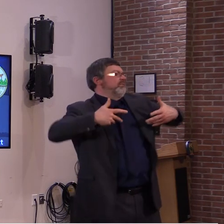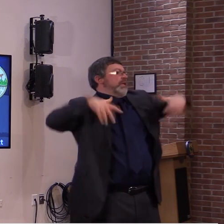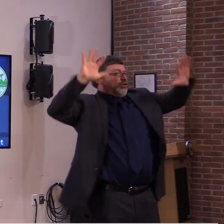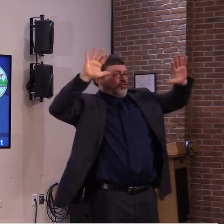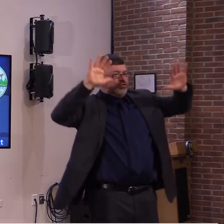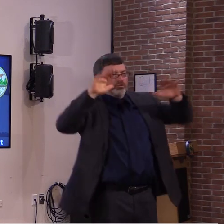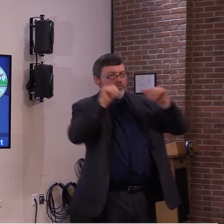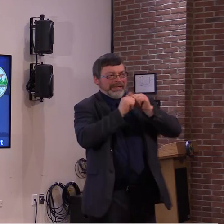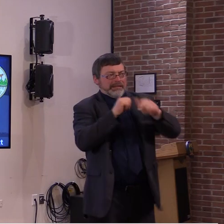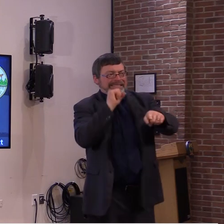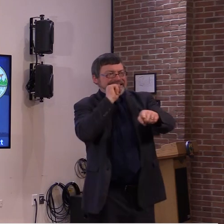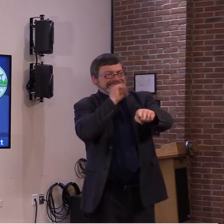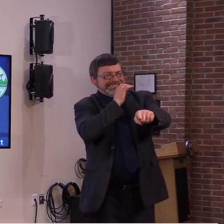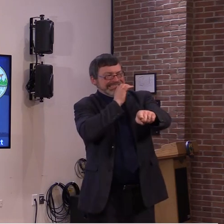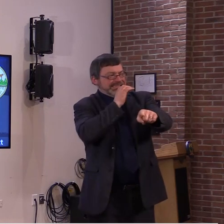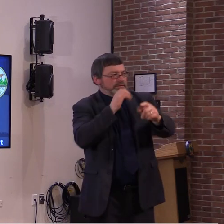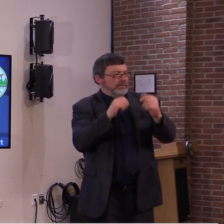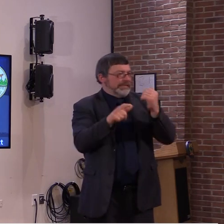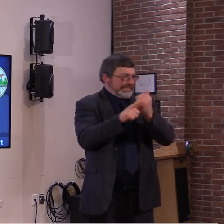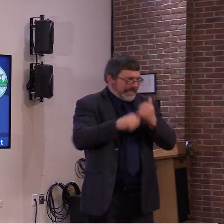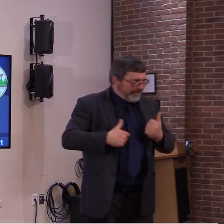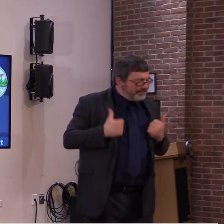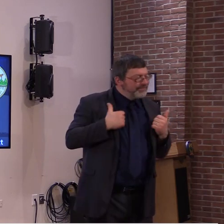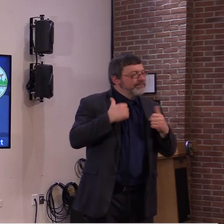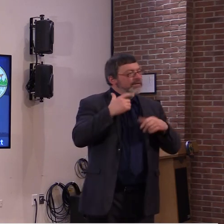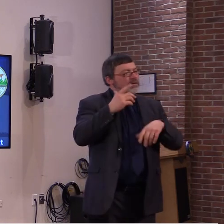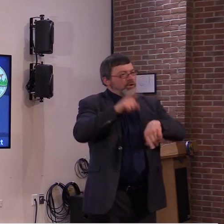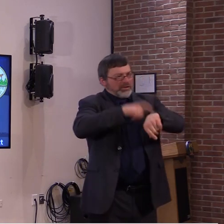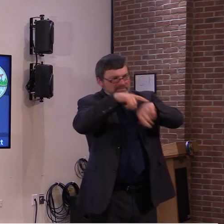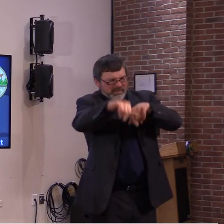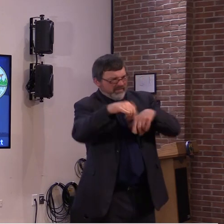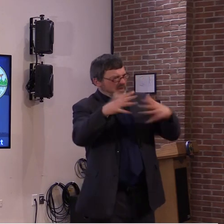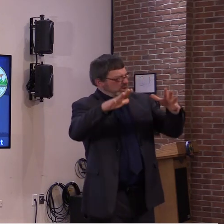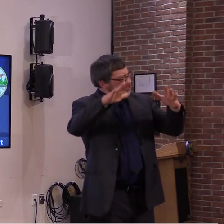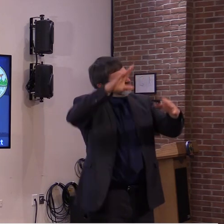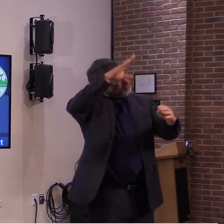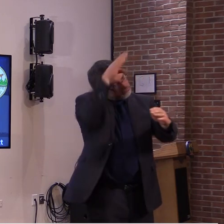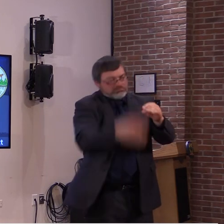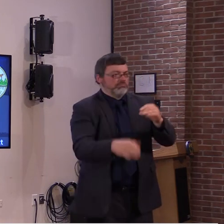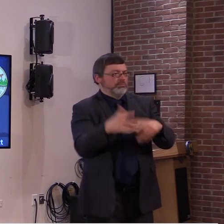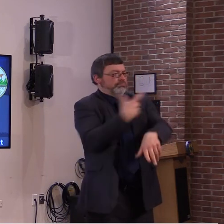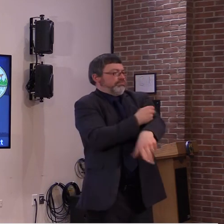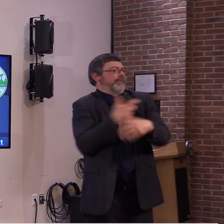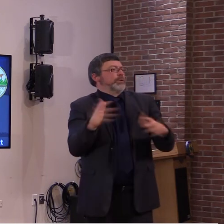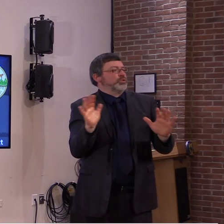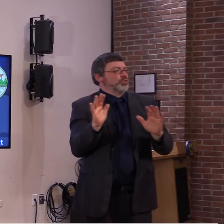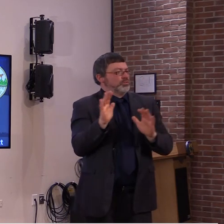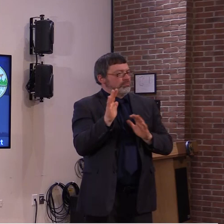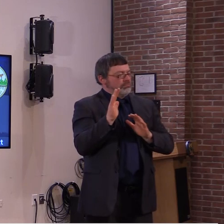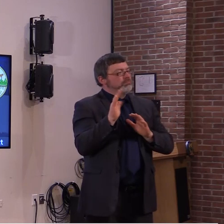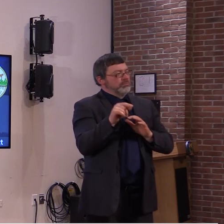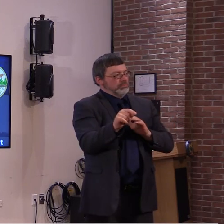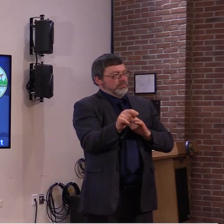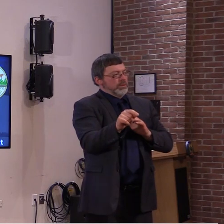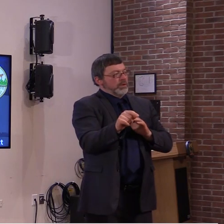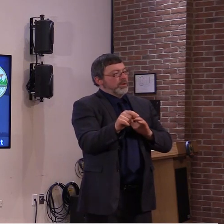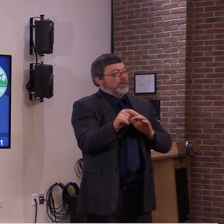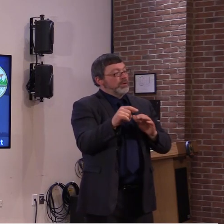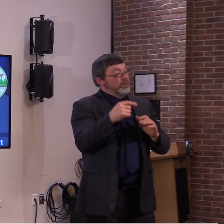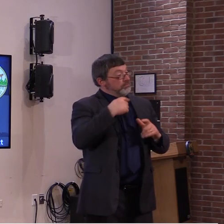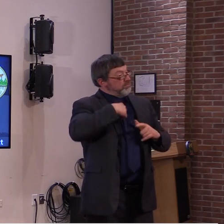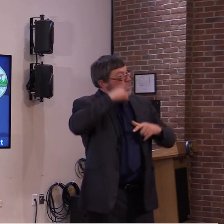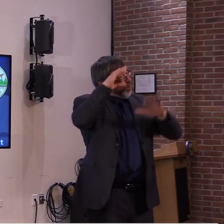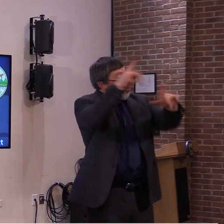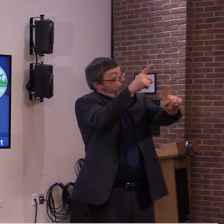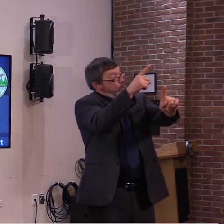That's correct, Governor. We're hoping, and we're working with the pharmacies right now to try to speed up the schedule